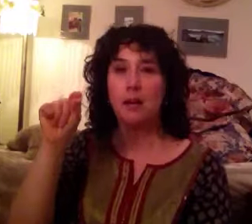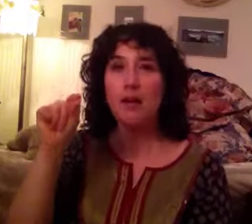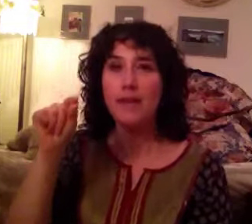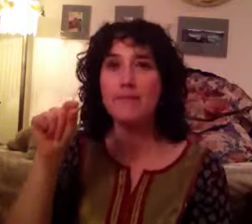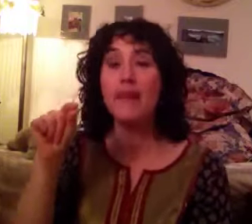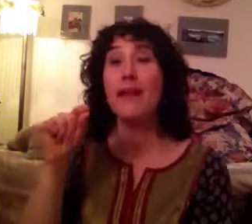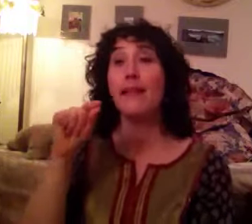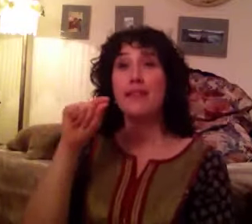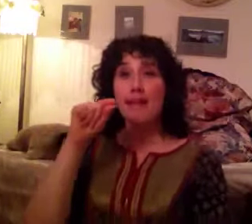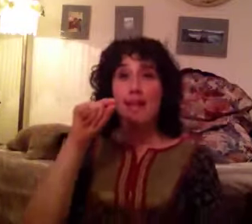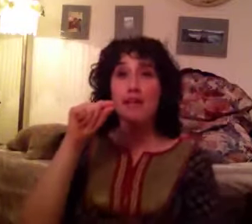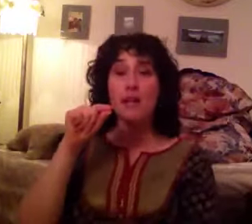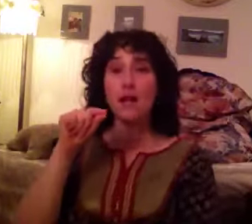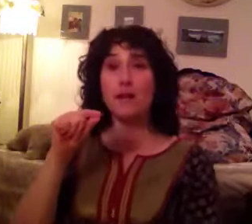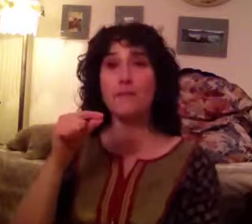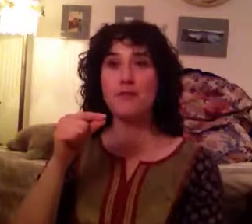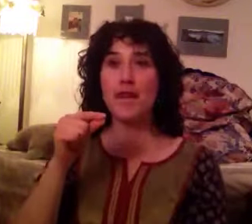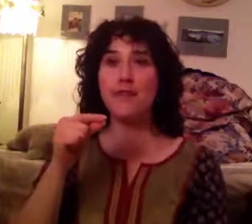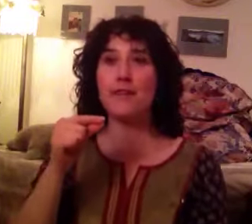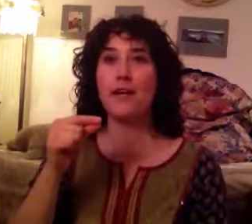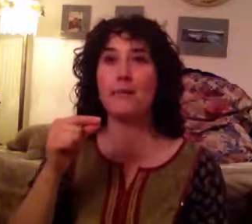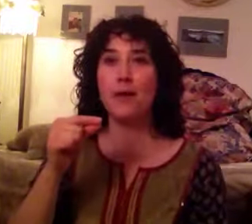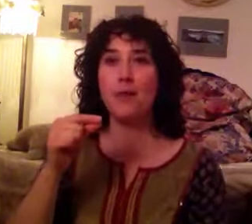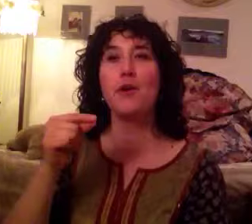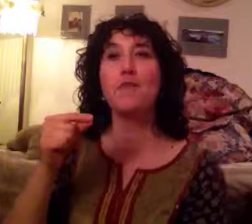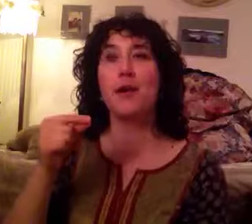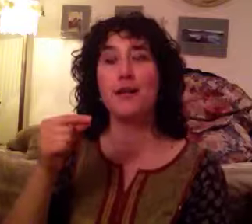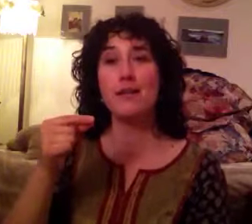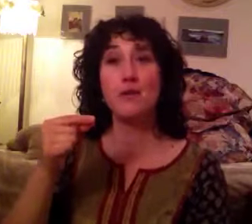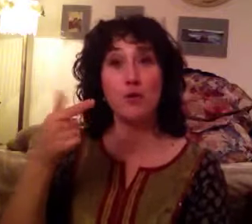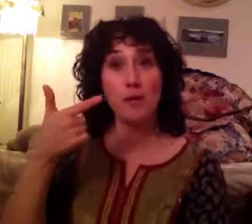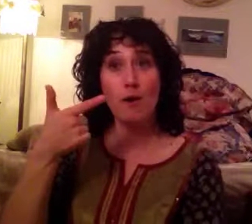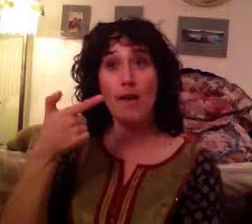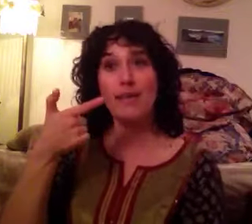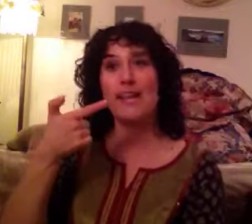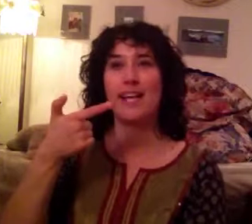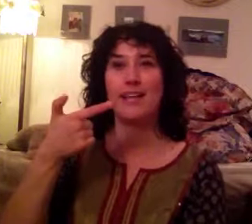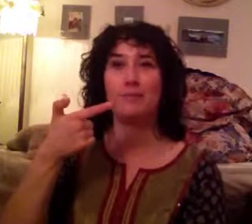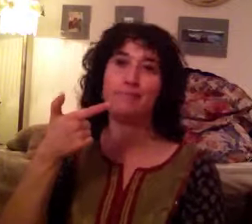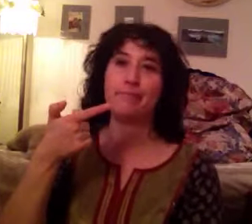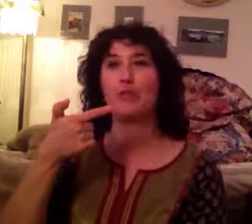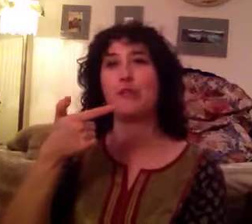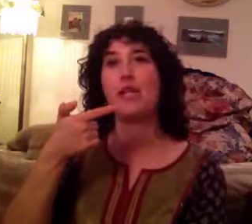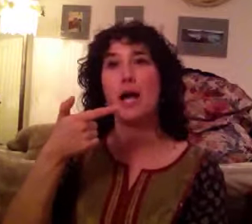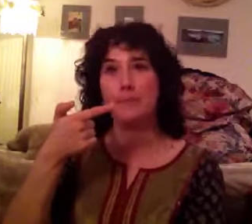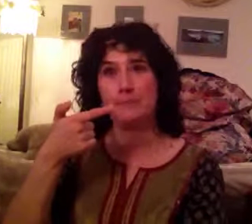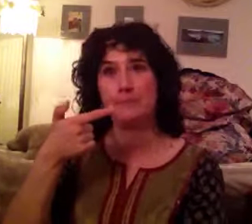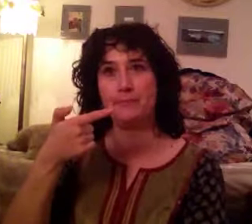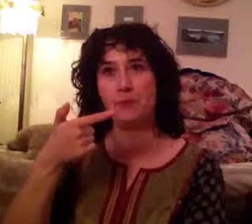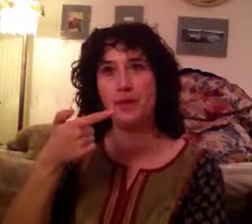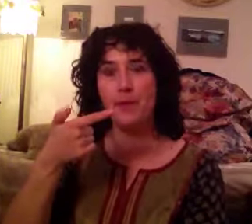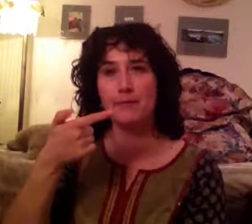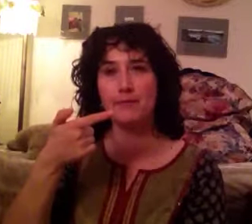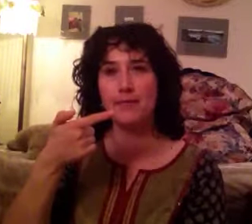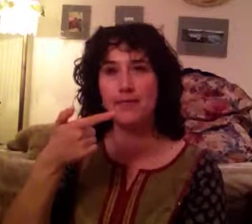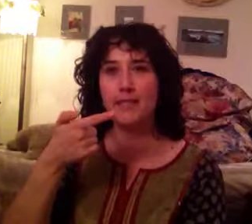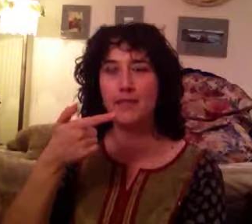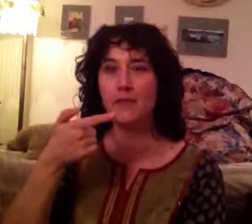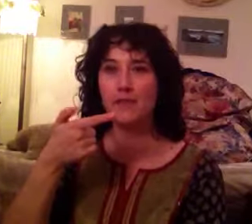right, then there's kind of a weird one. 21 is like shooting a gun, 21. So if you think